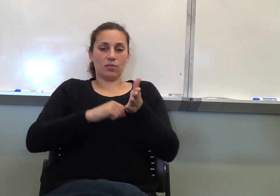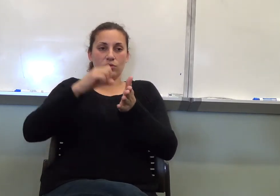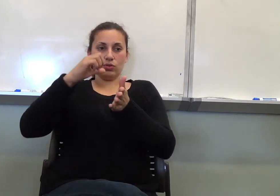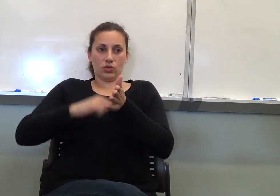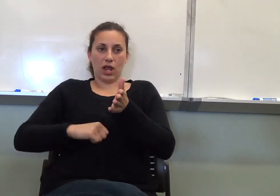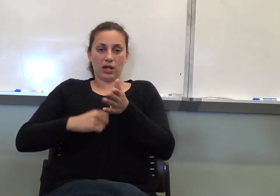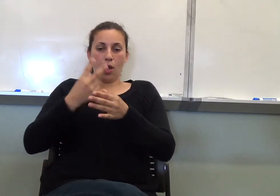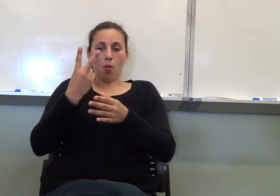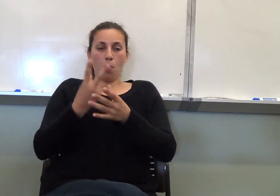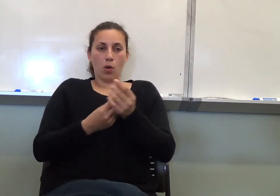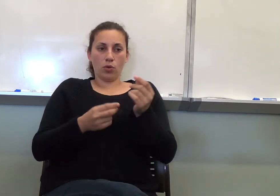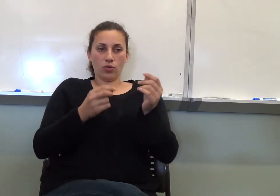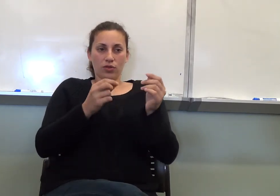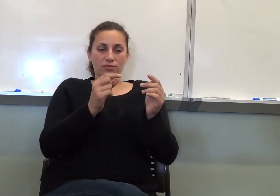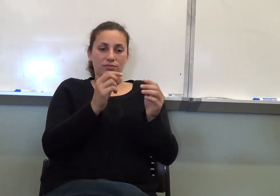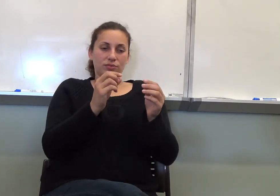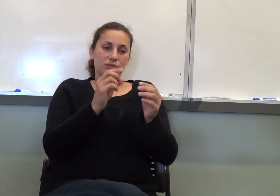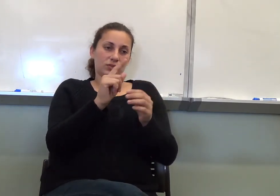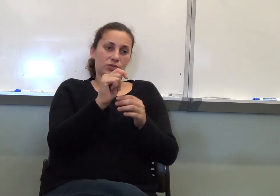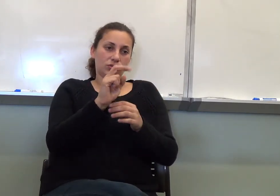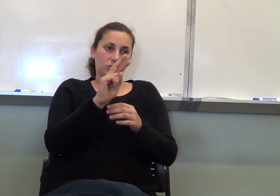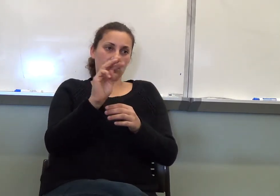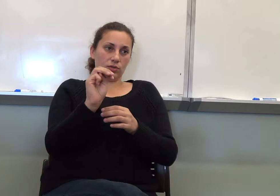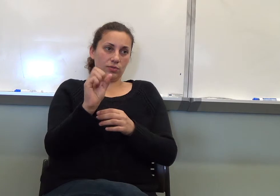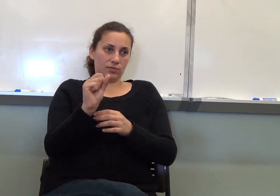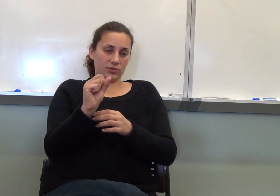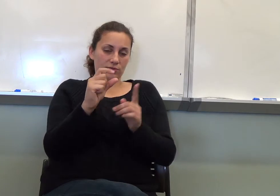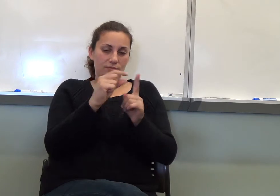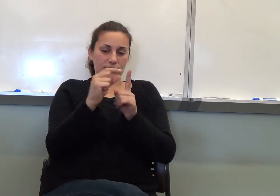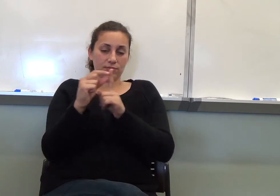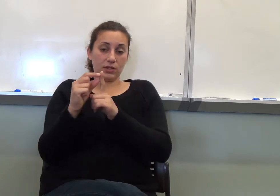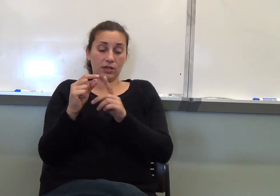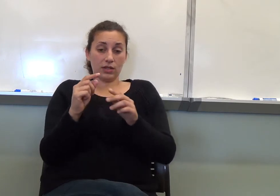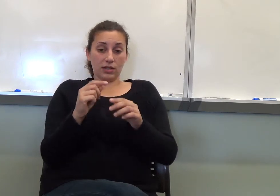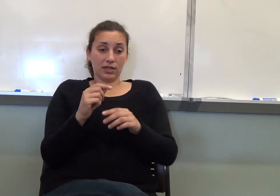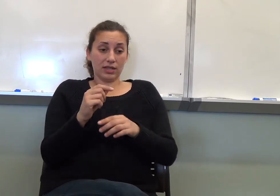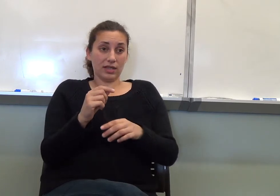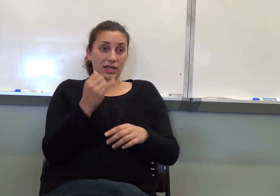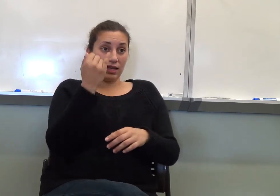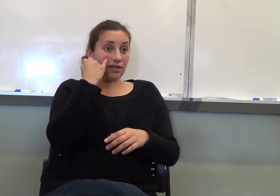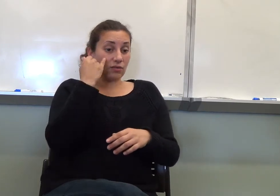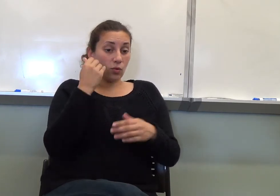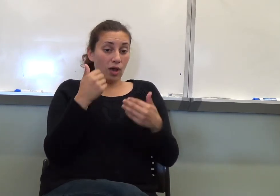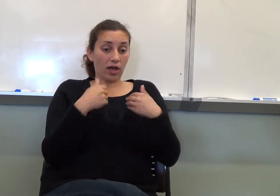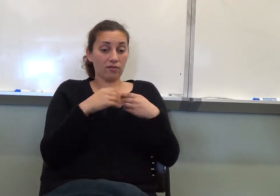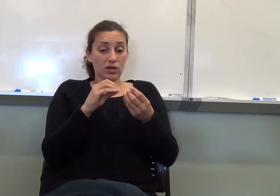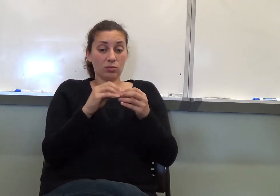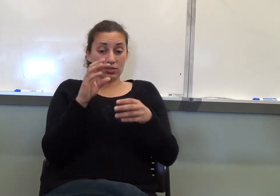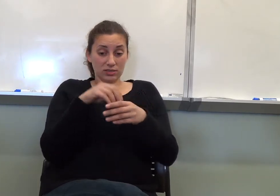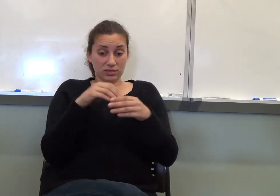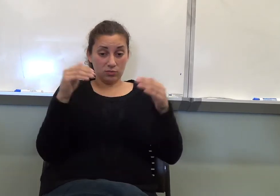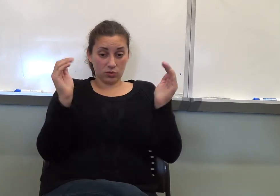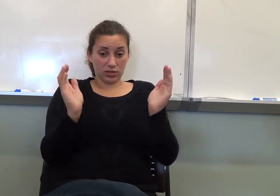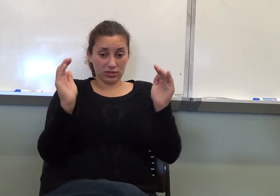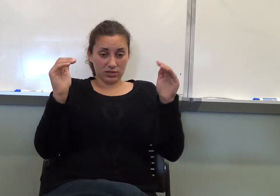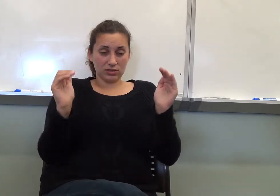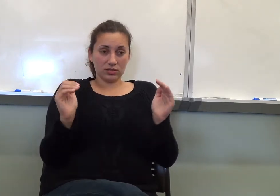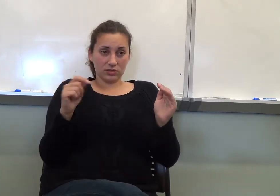What you do to something in parentheses, you do to everything inside the parentheses. That's what parentheses are. They're grouping